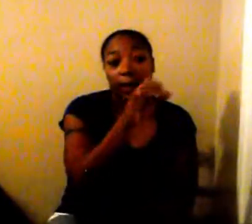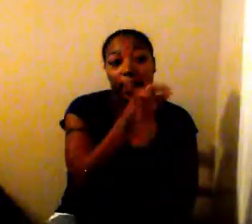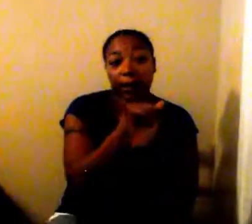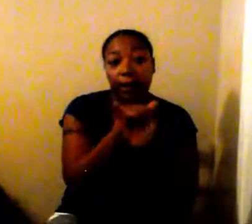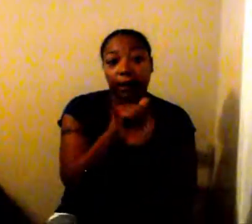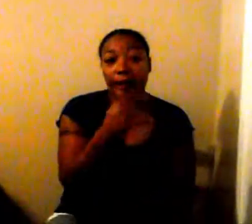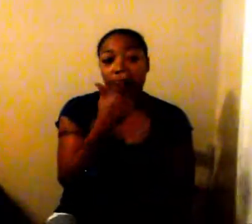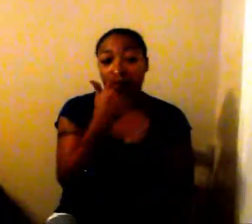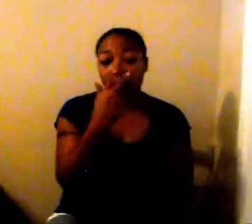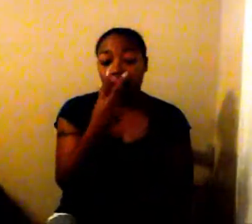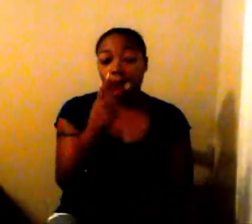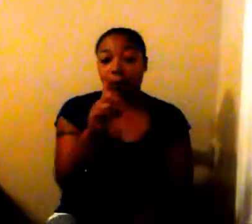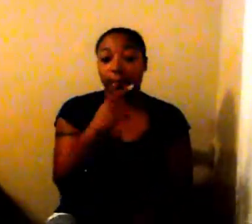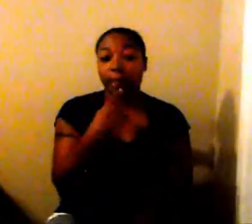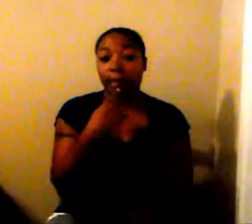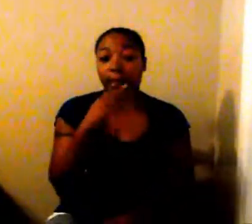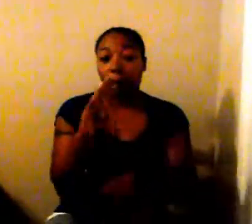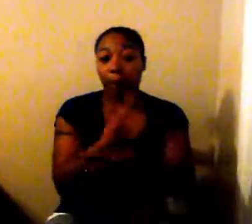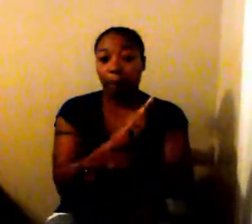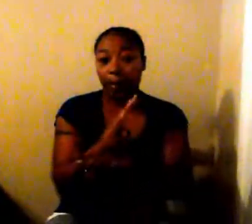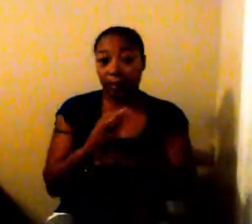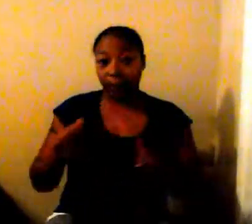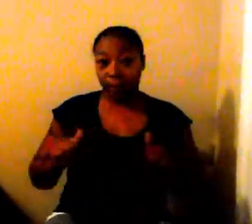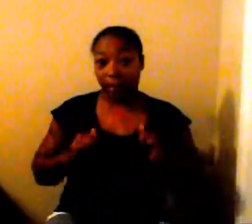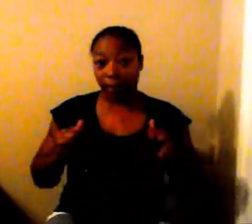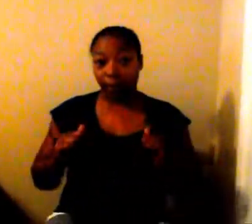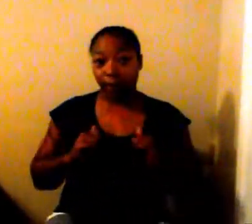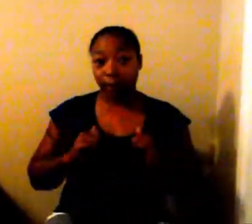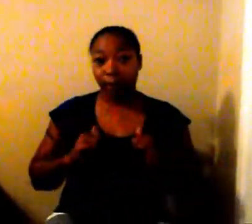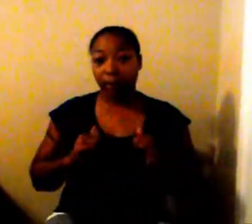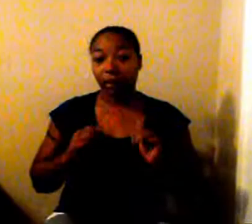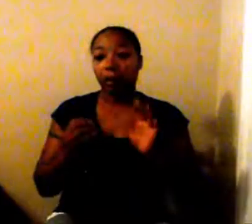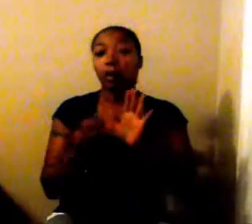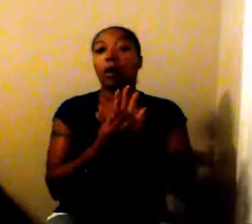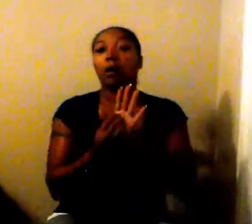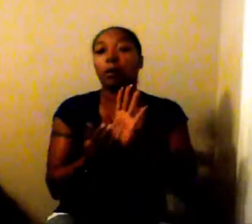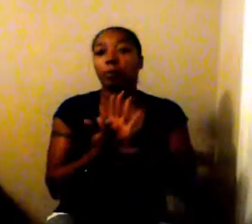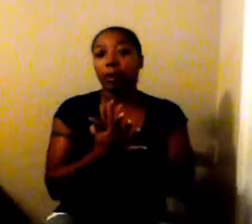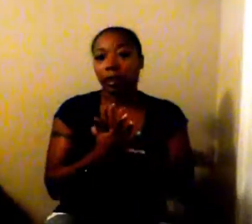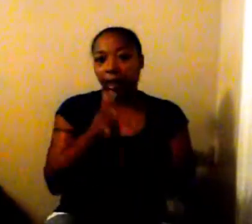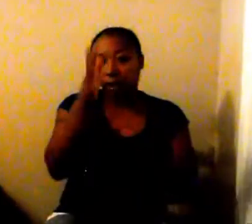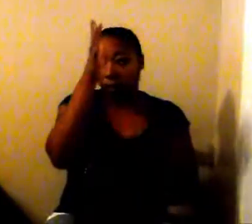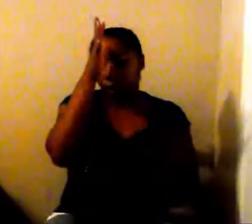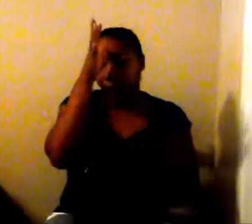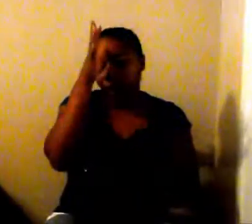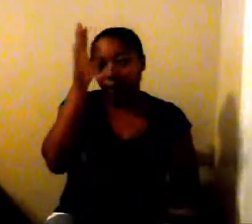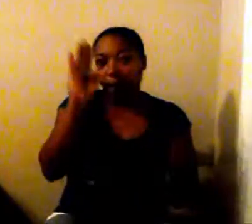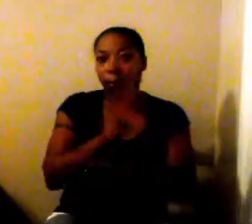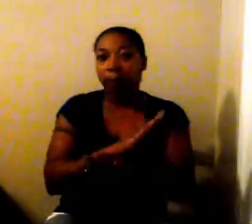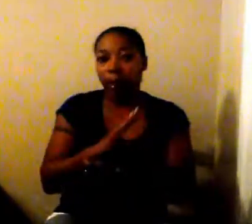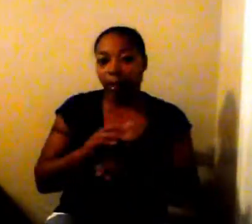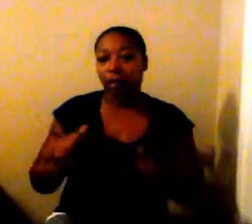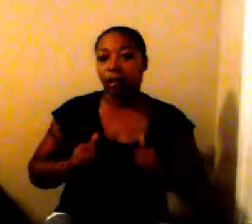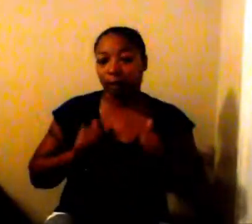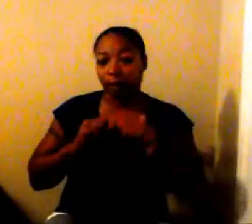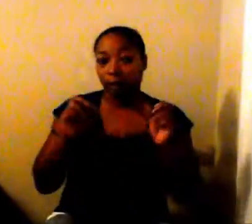Larry, you see where it says business address? Put down your dad's business address,